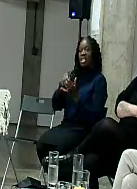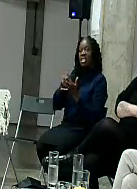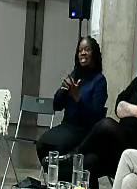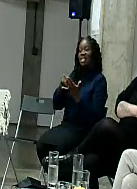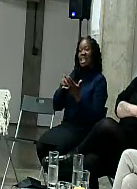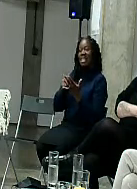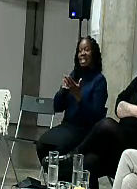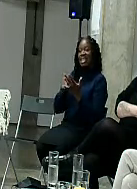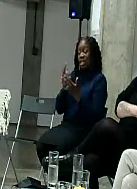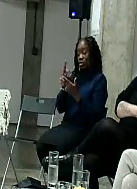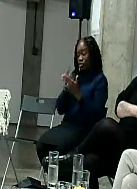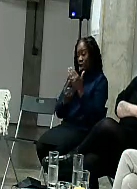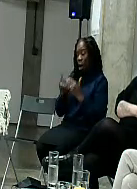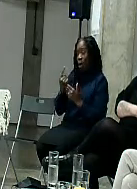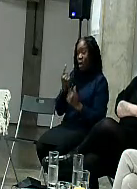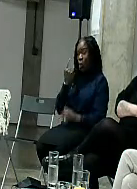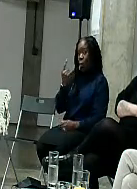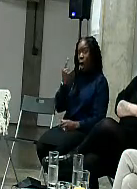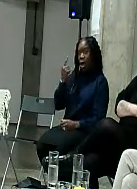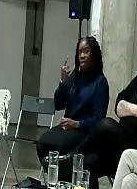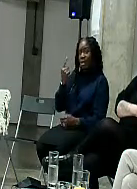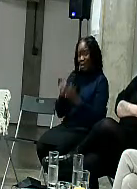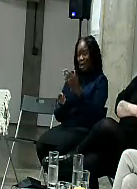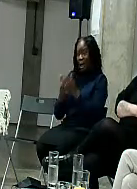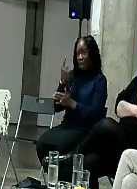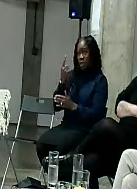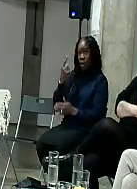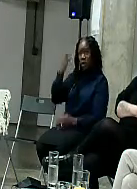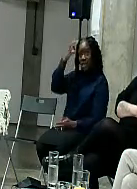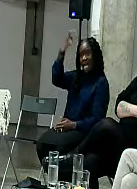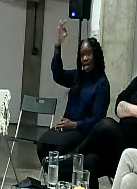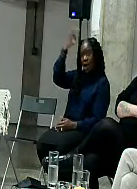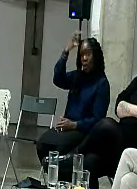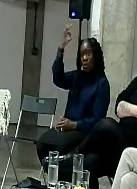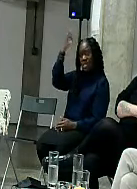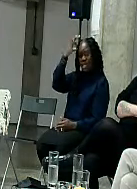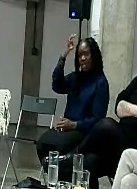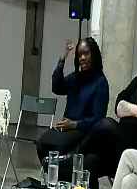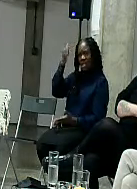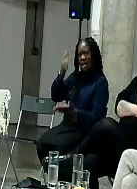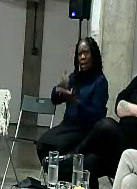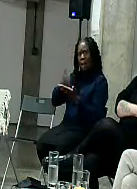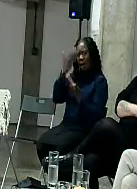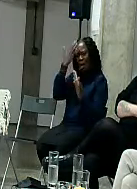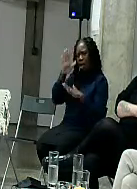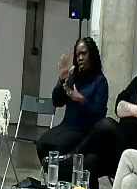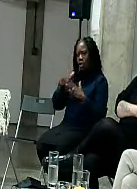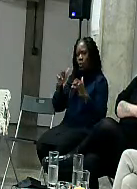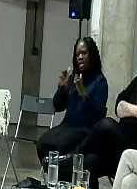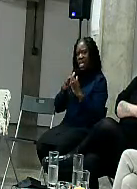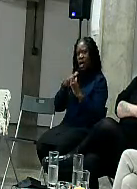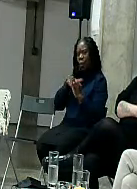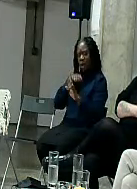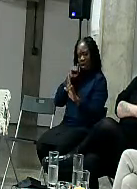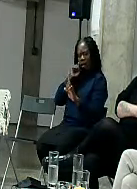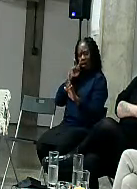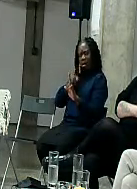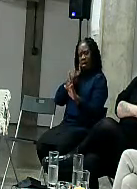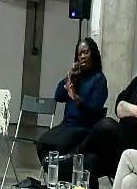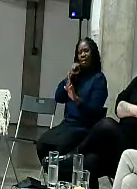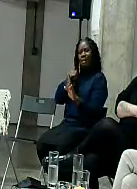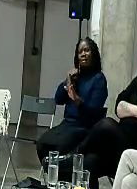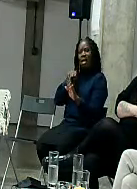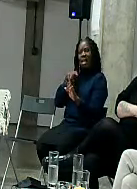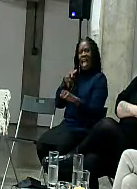psychosis, and over the bank holiday weekend, we noticed he became very agitated and unsettled,